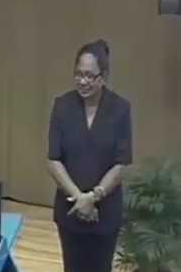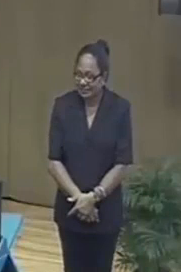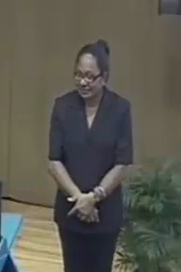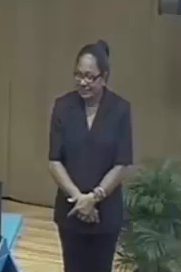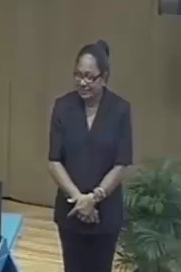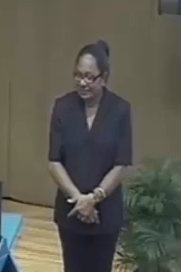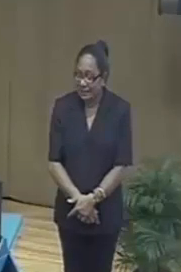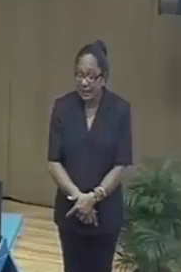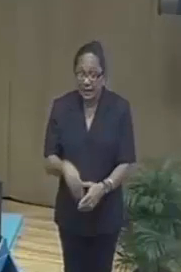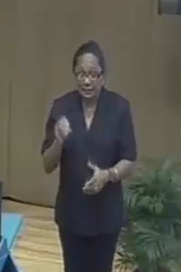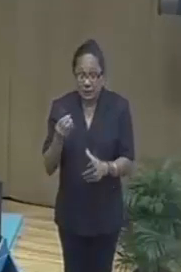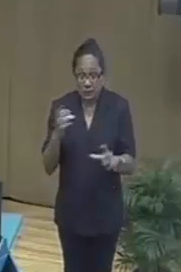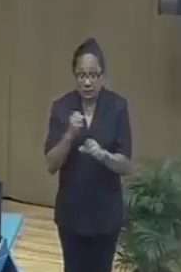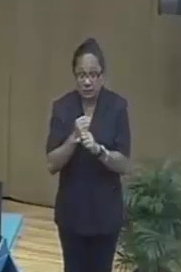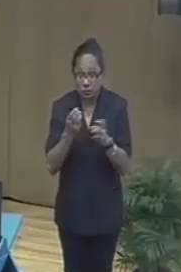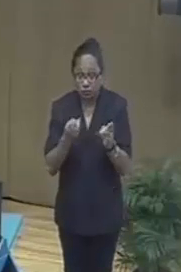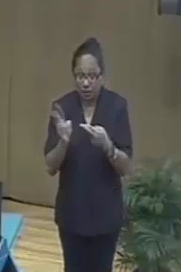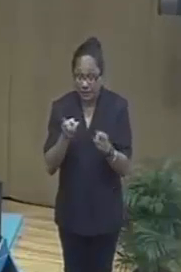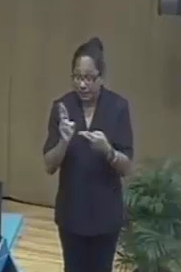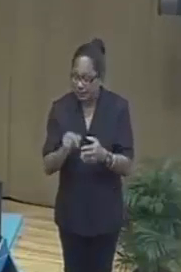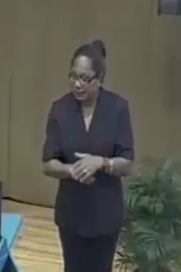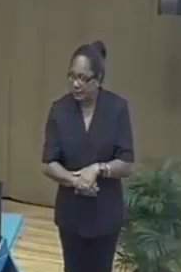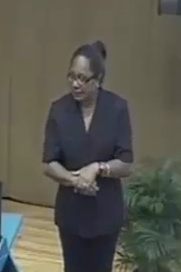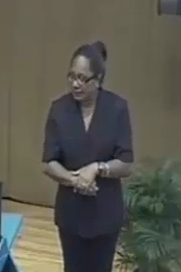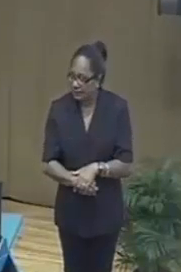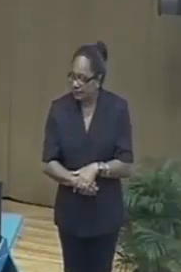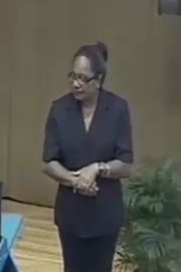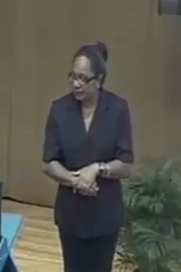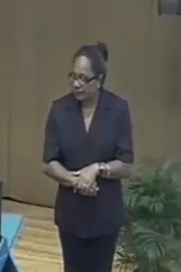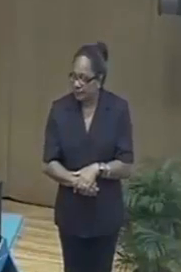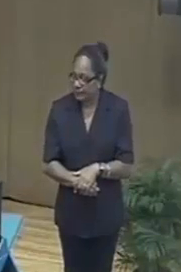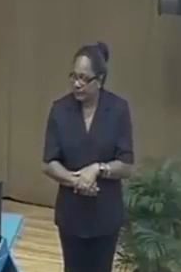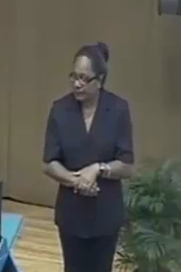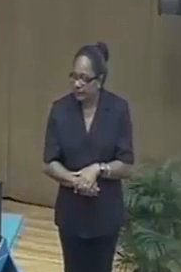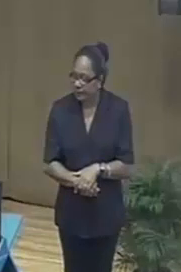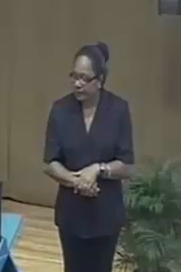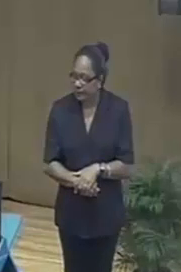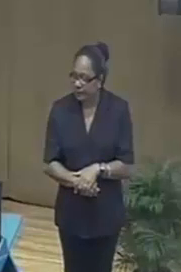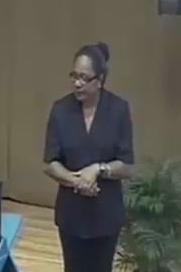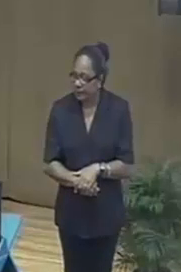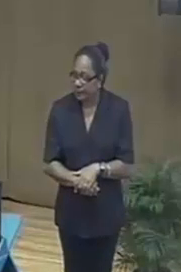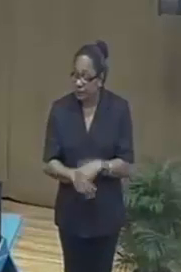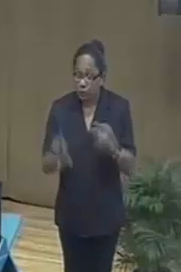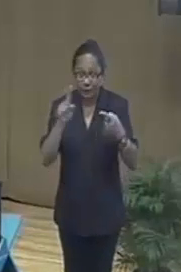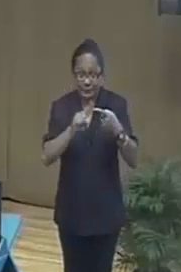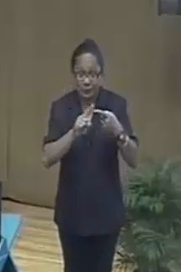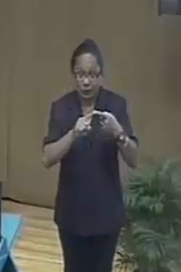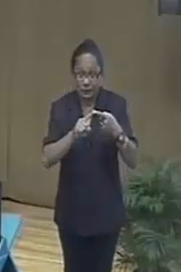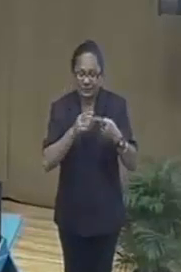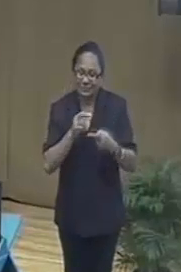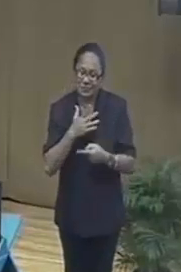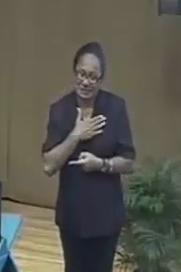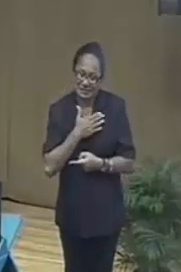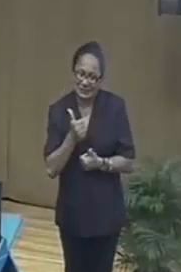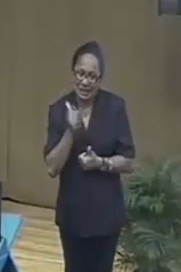So we'd like to close our presentation with some recommendations. Yes, thank you. I will get the first point. To my good